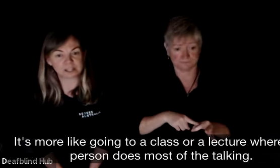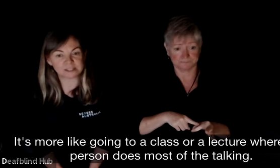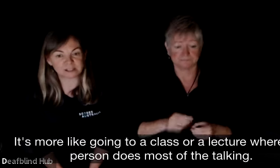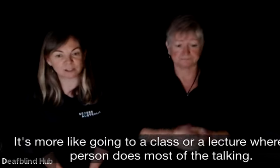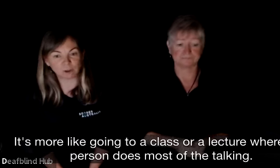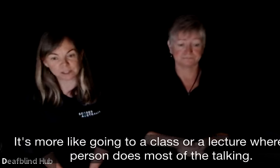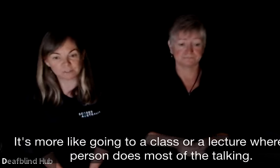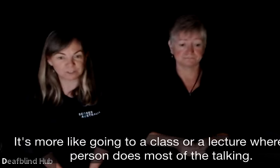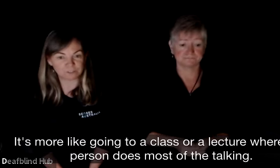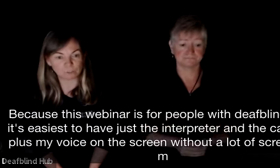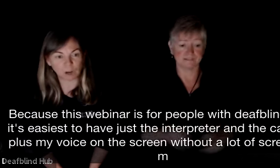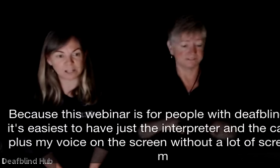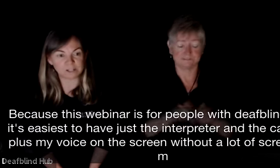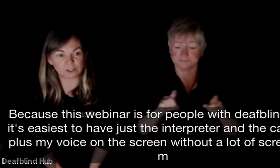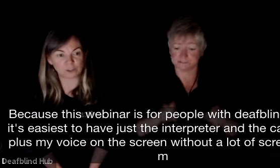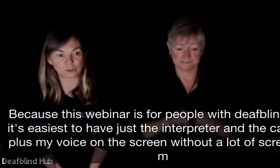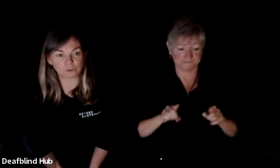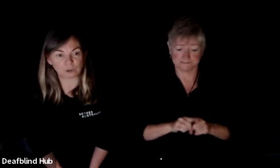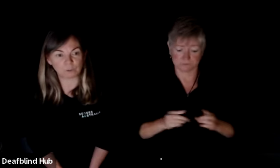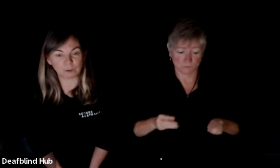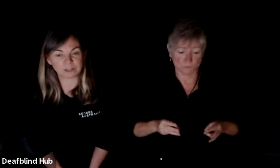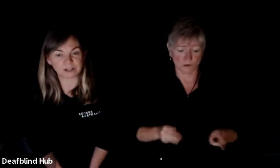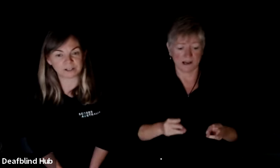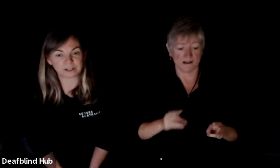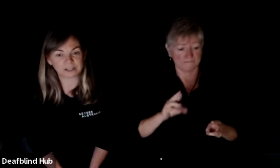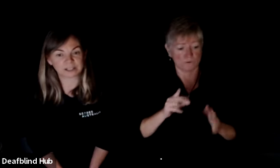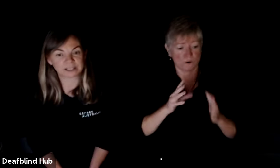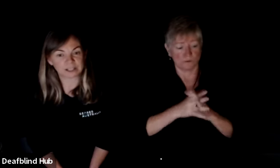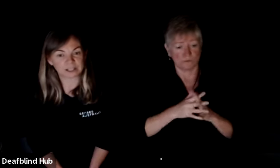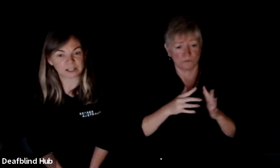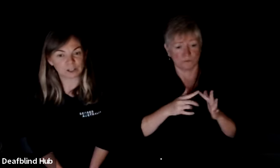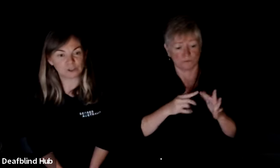So there's lots of different ways you can do a webinar.